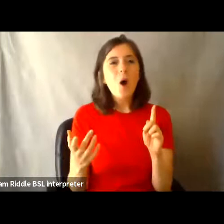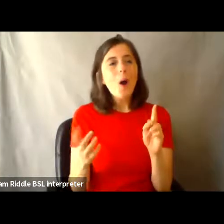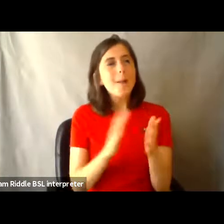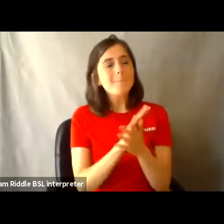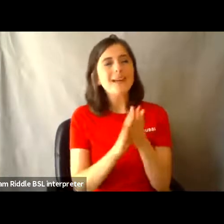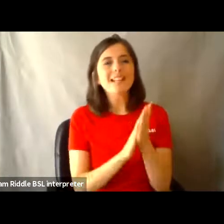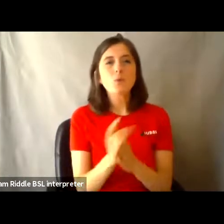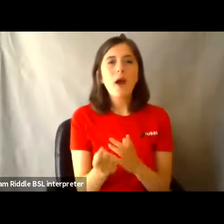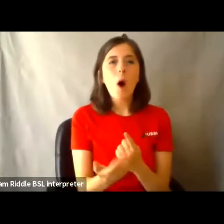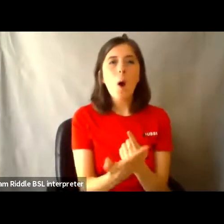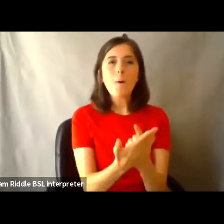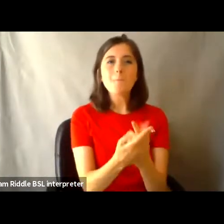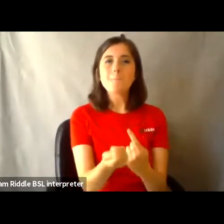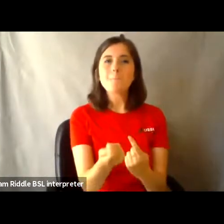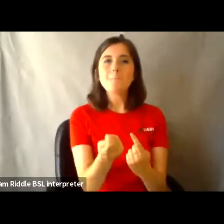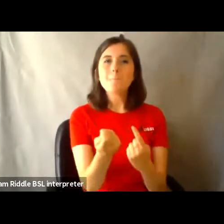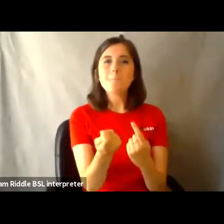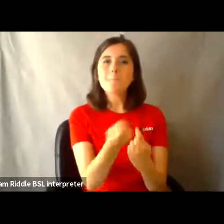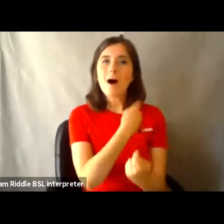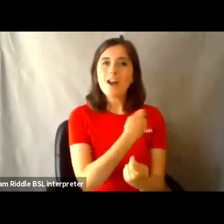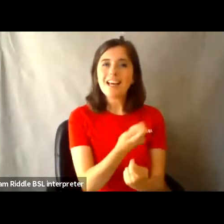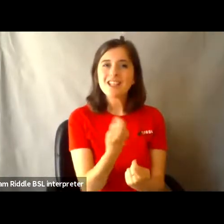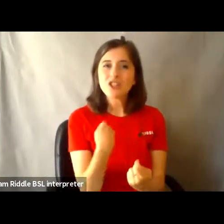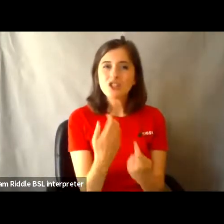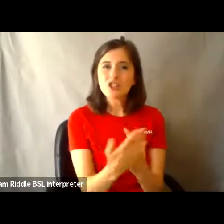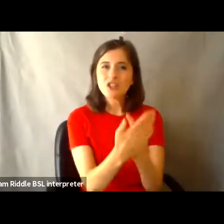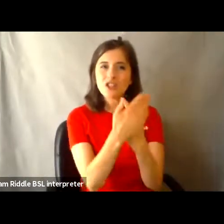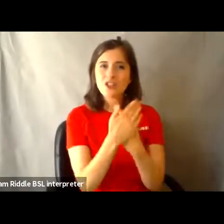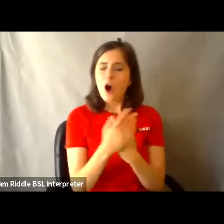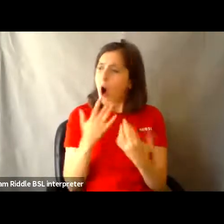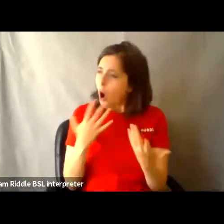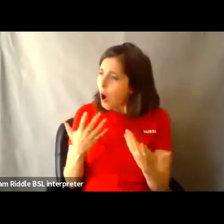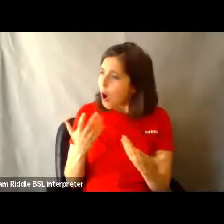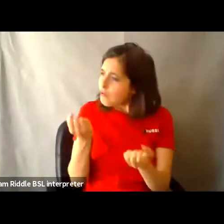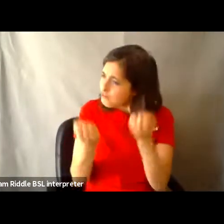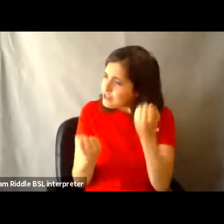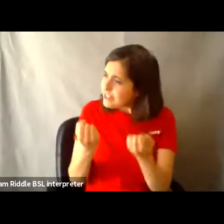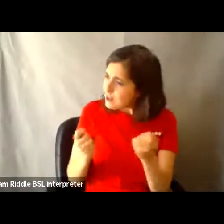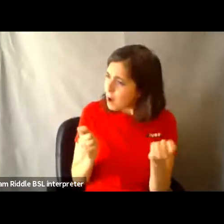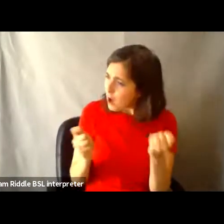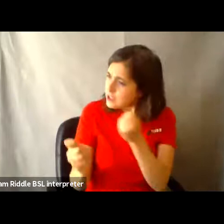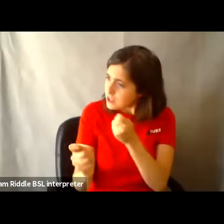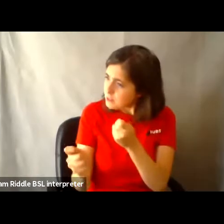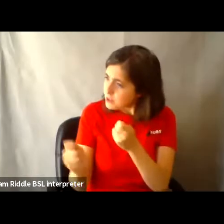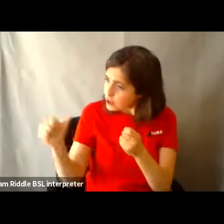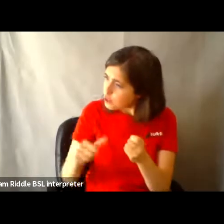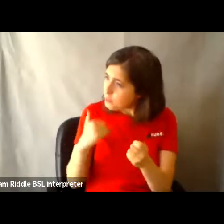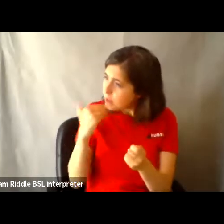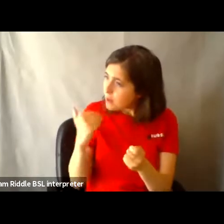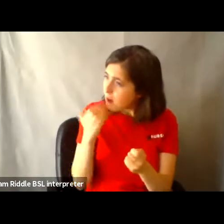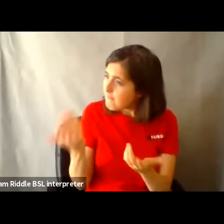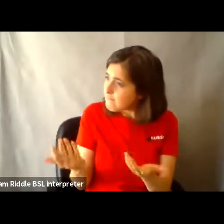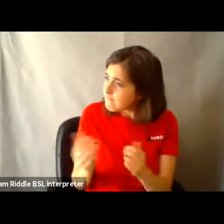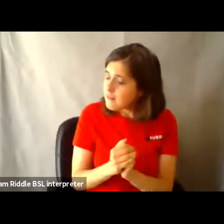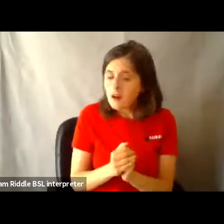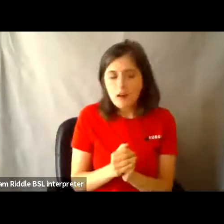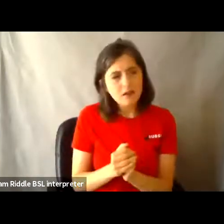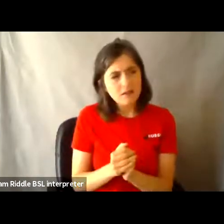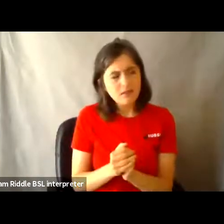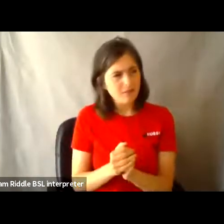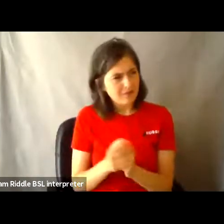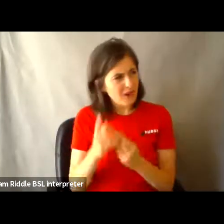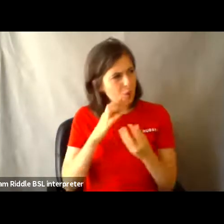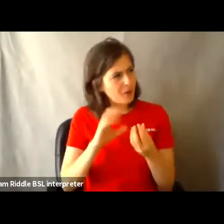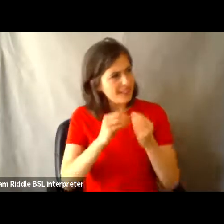We're told that the reasonable adjustments offered to us should be enough, even though they have not been created by people